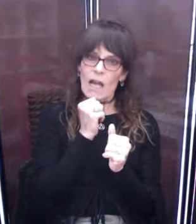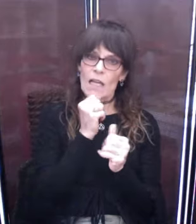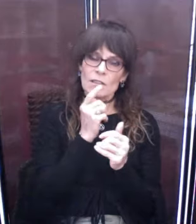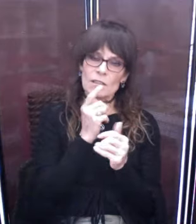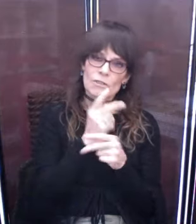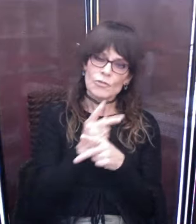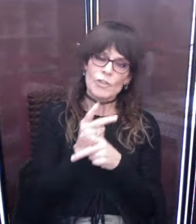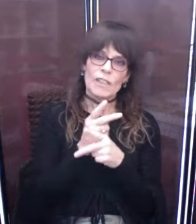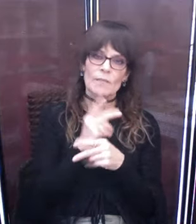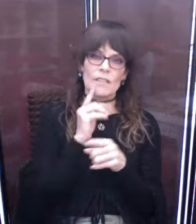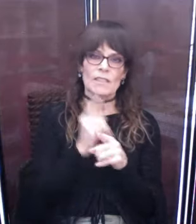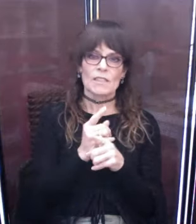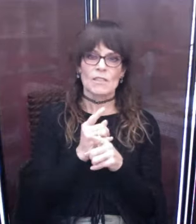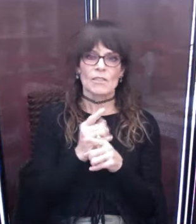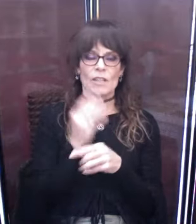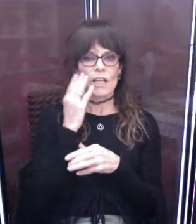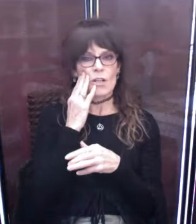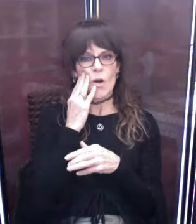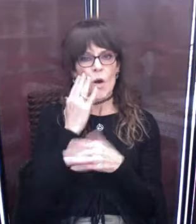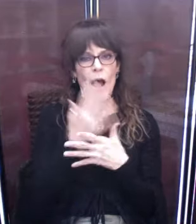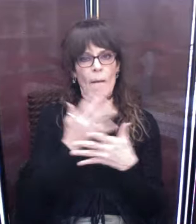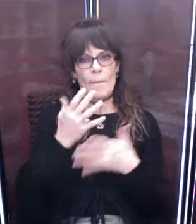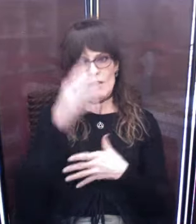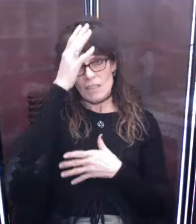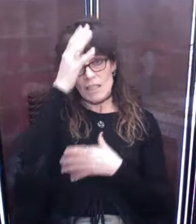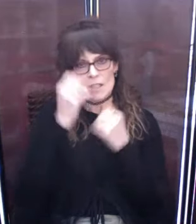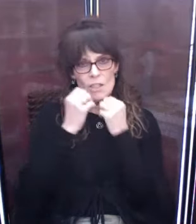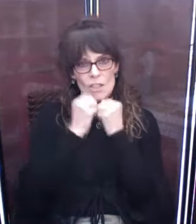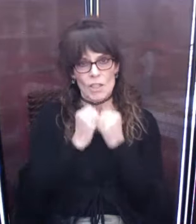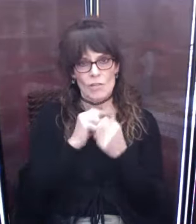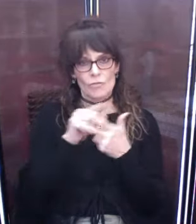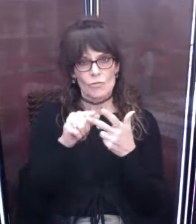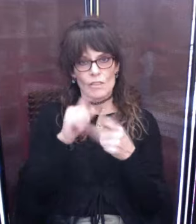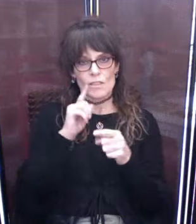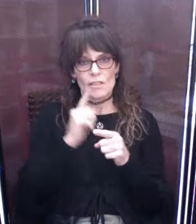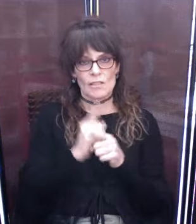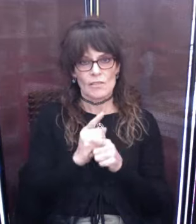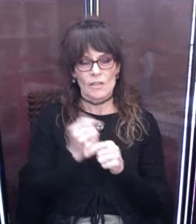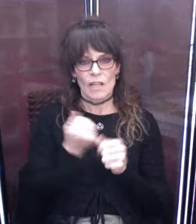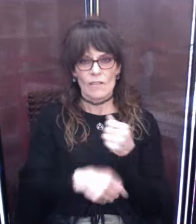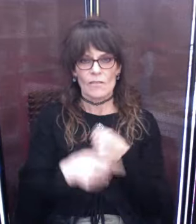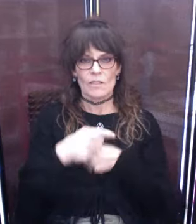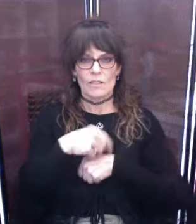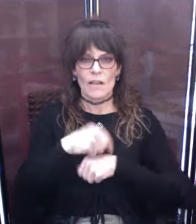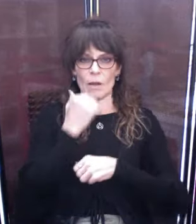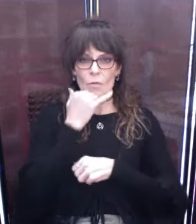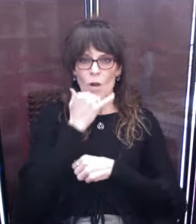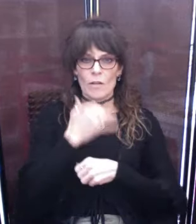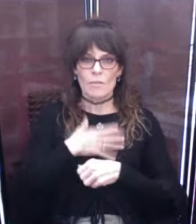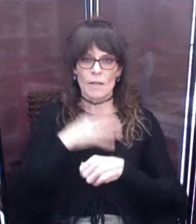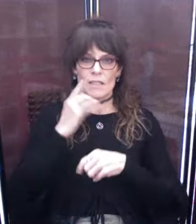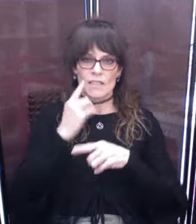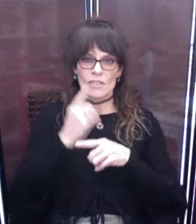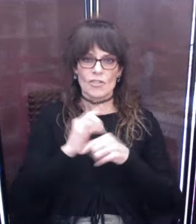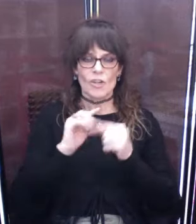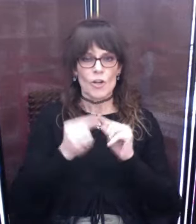he cherished my three sisters. And that every time I mistreated them, that hurt him too. And even if I make amends to